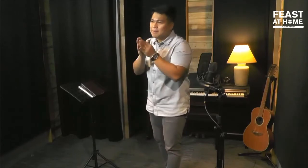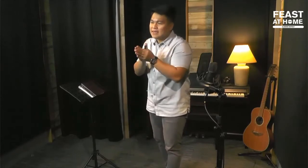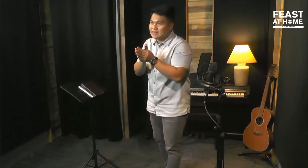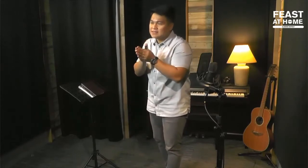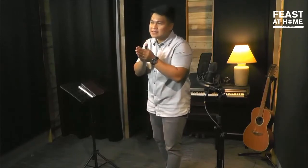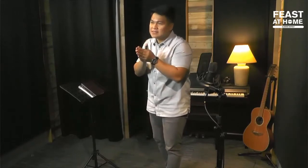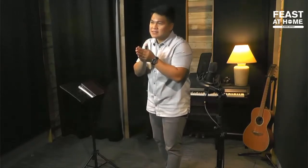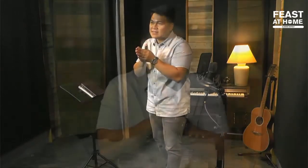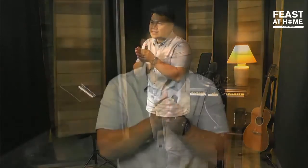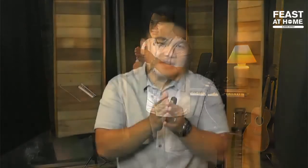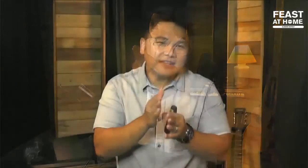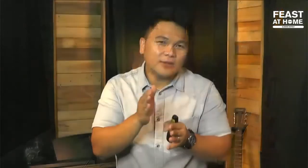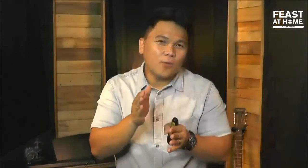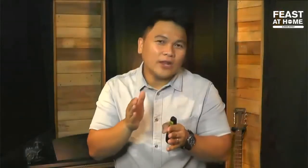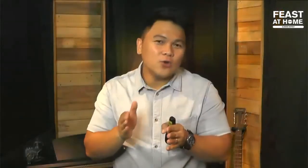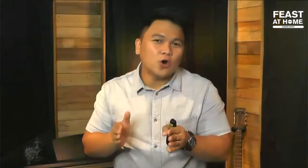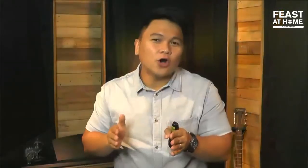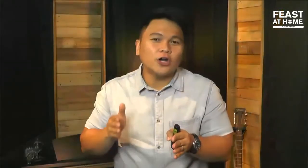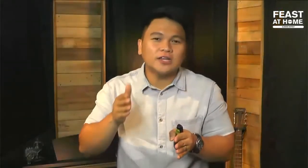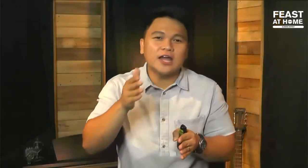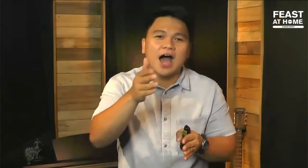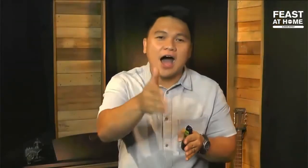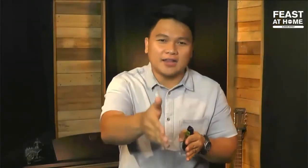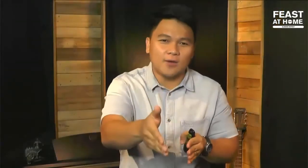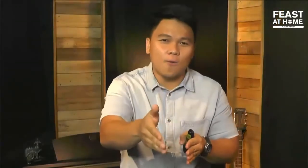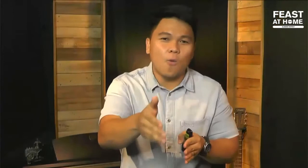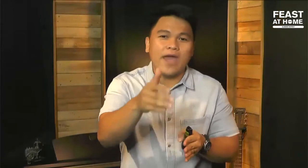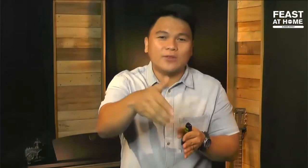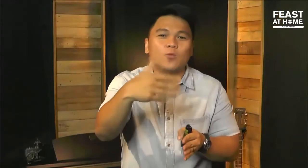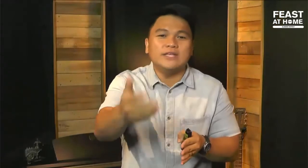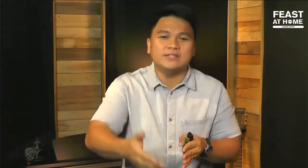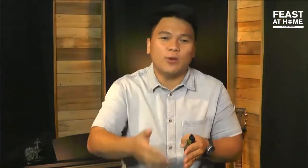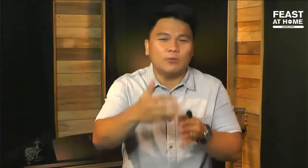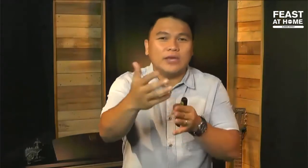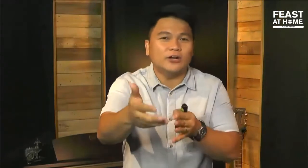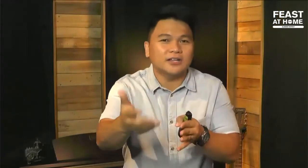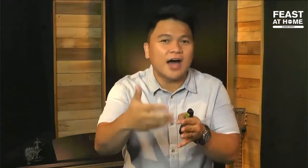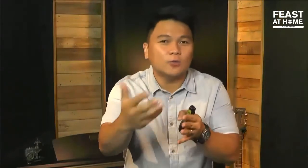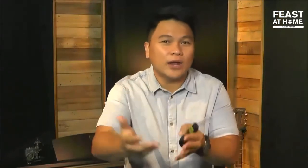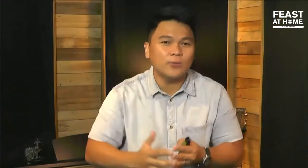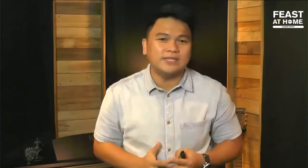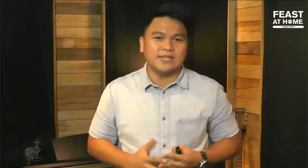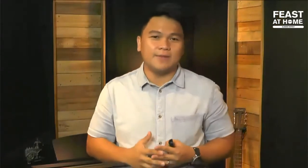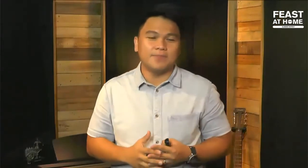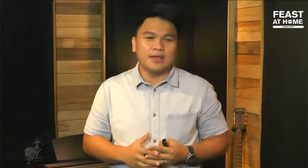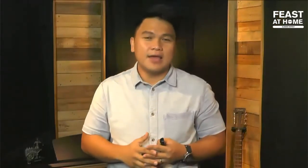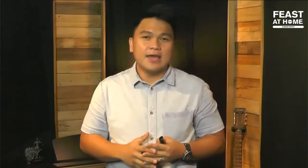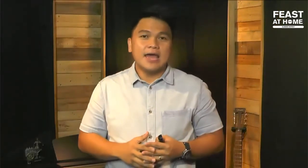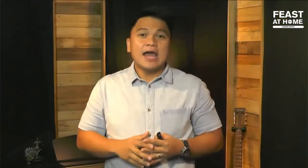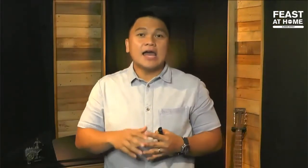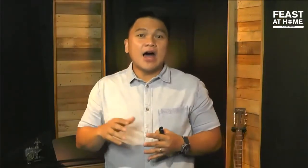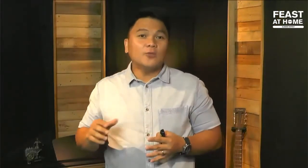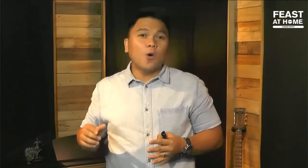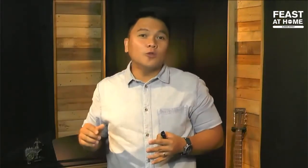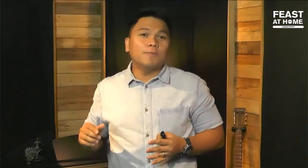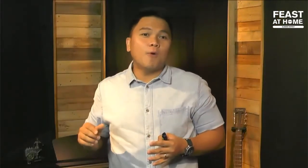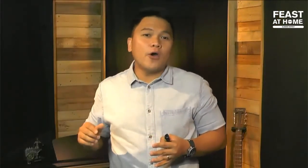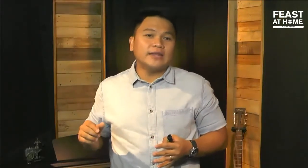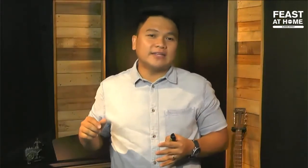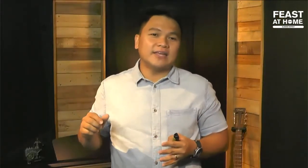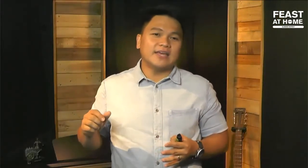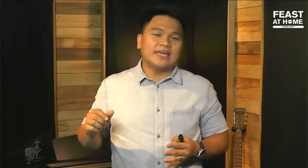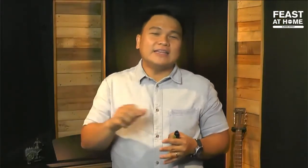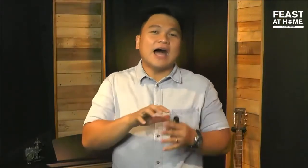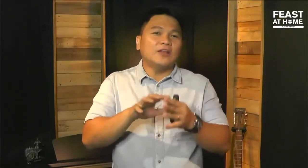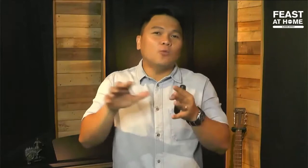It means that when you hurt God, when we hurt God, when we sin, God won't